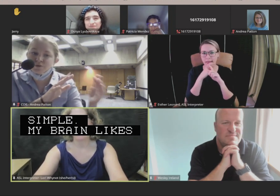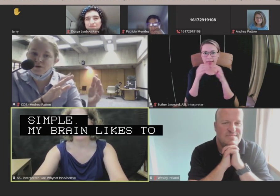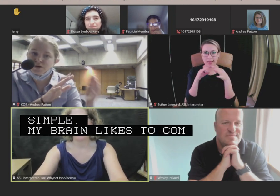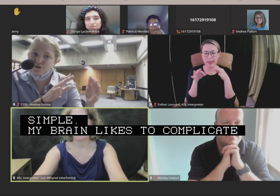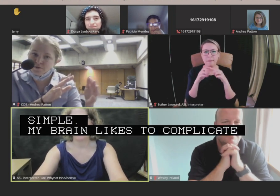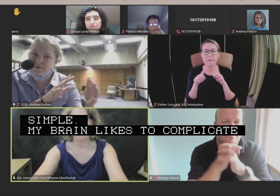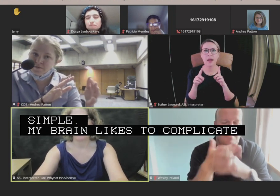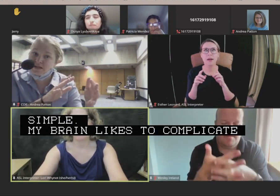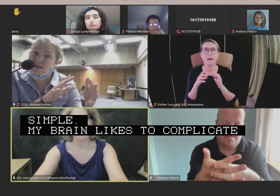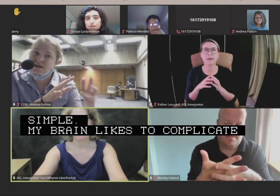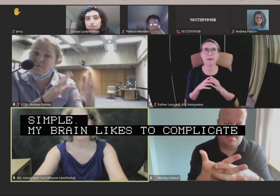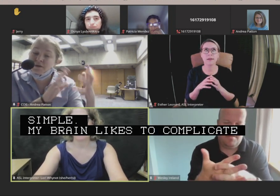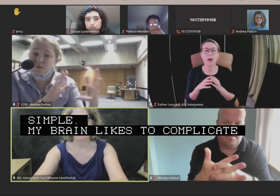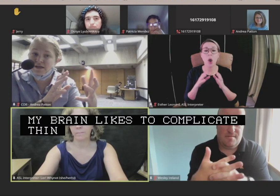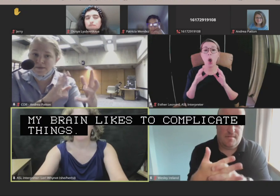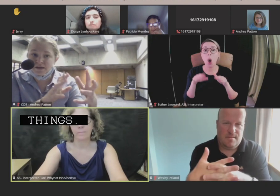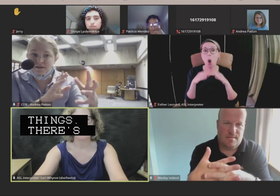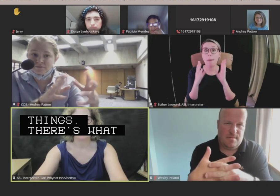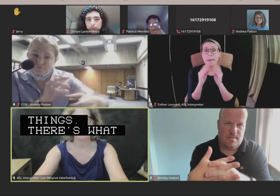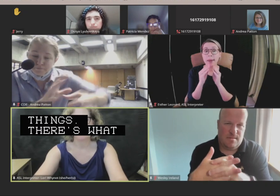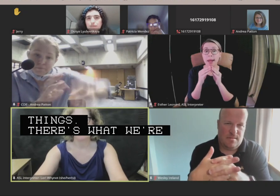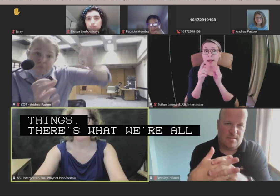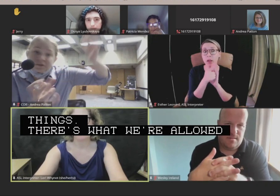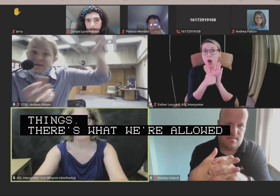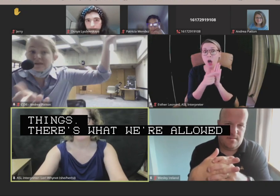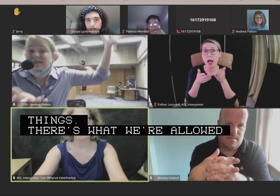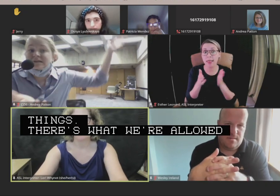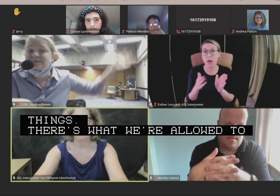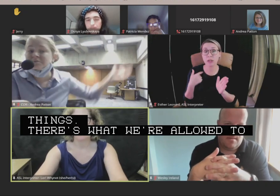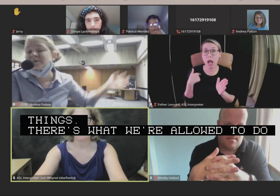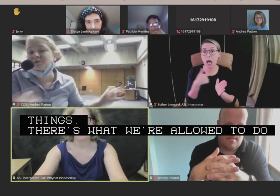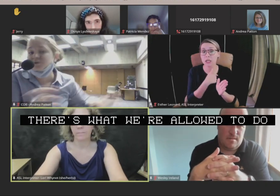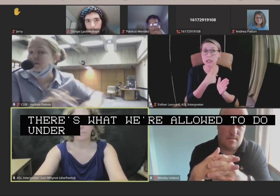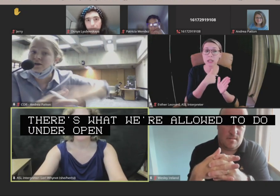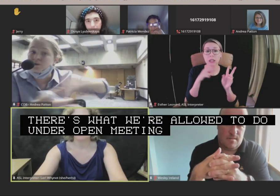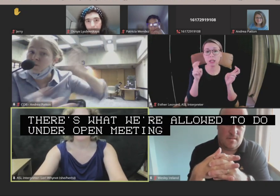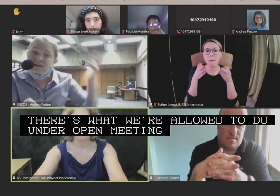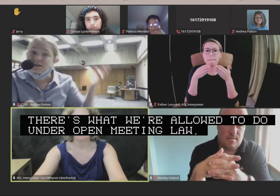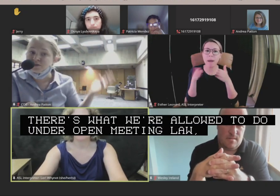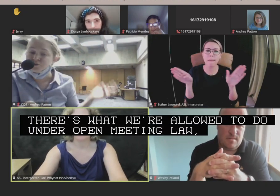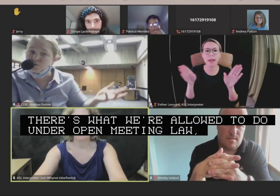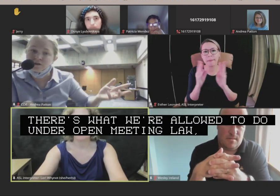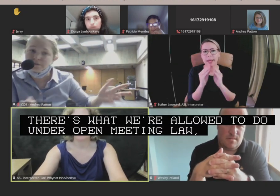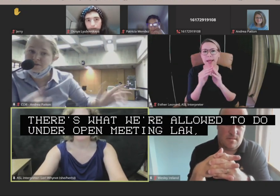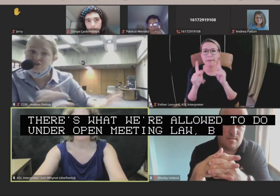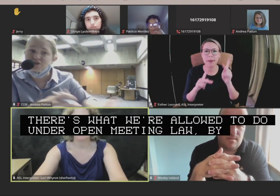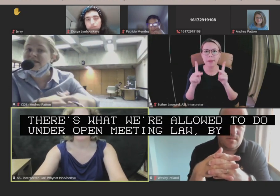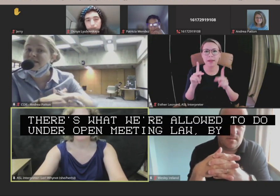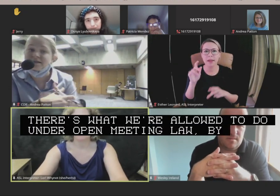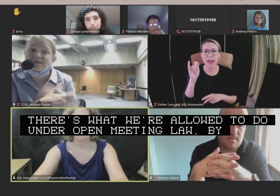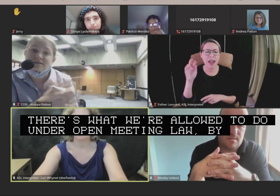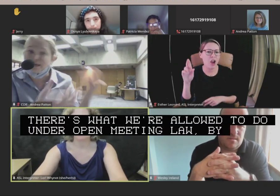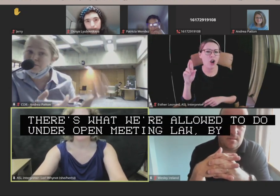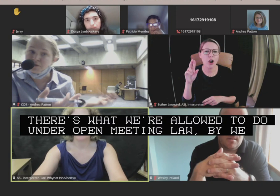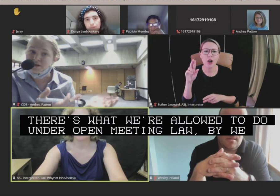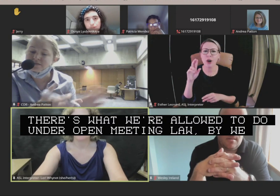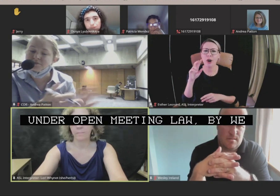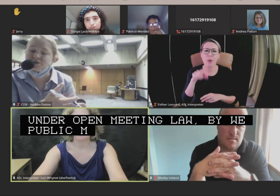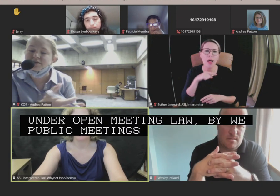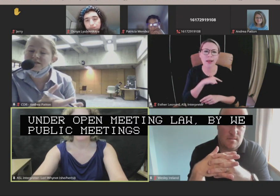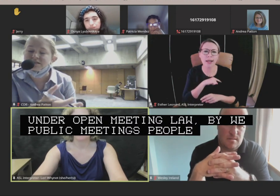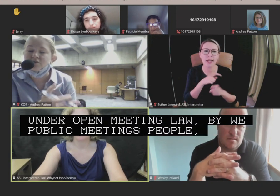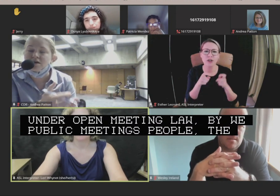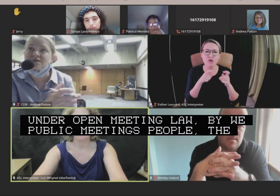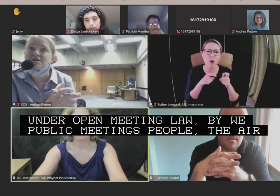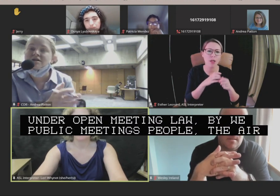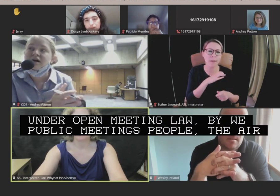to do under open meeting law, and by we I mean public meetings people, the Air Quality Control Commission, the Landmarks